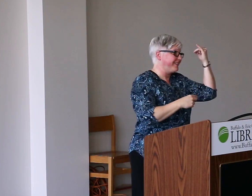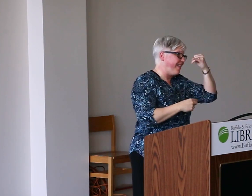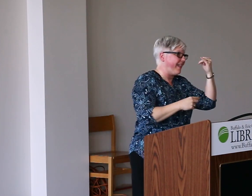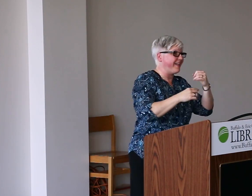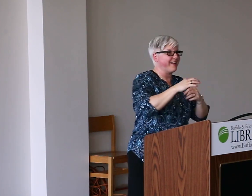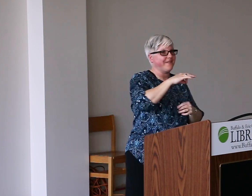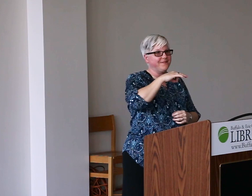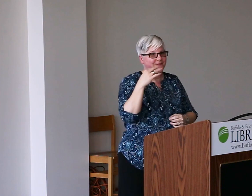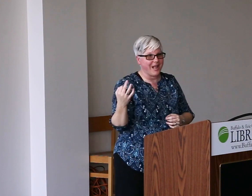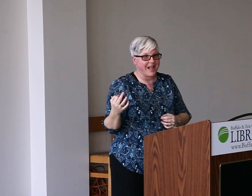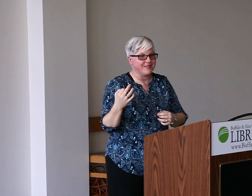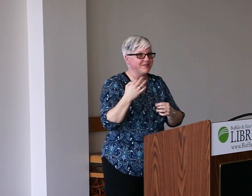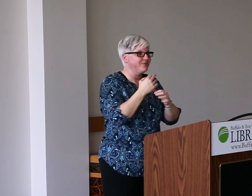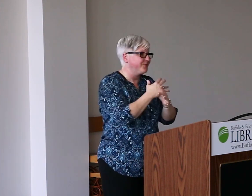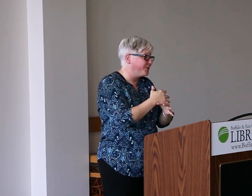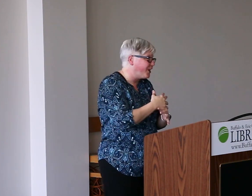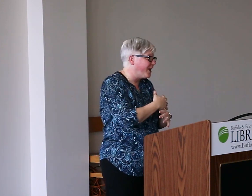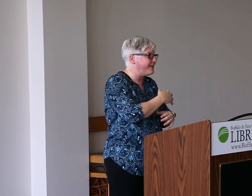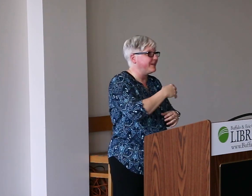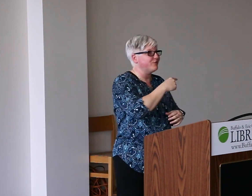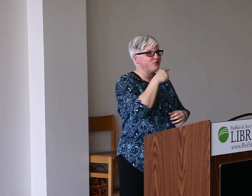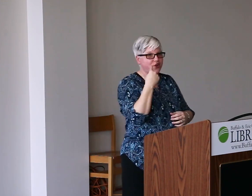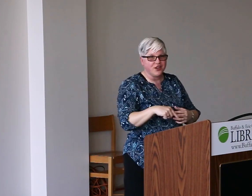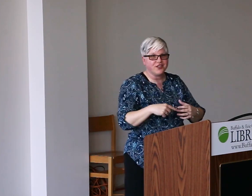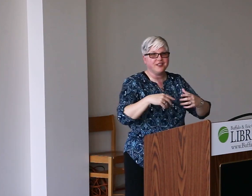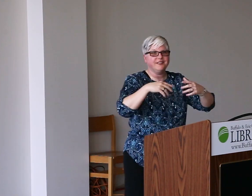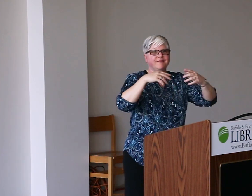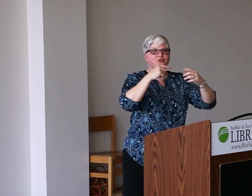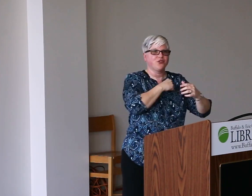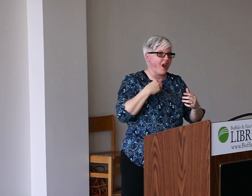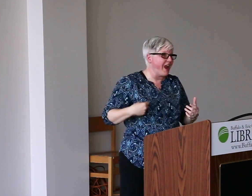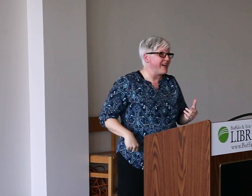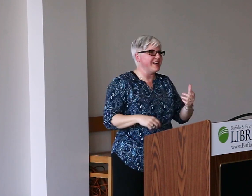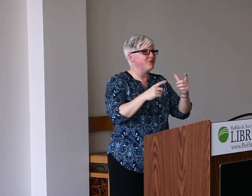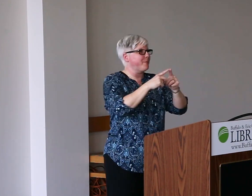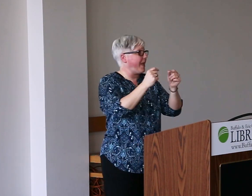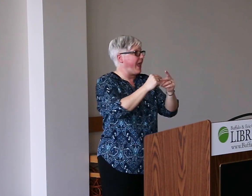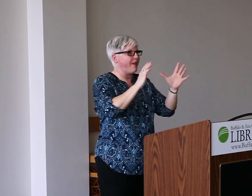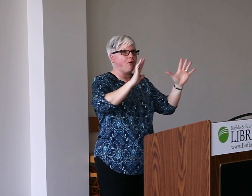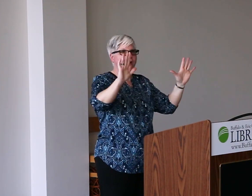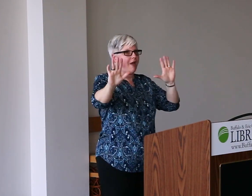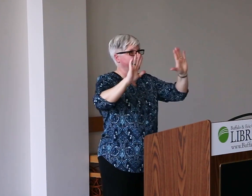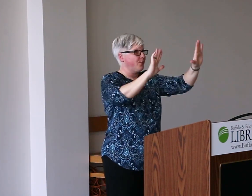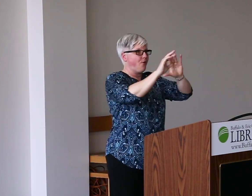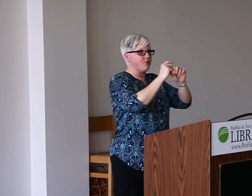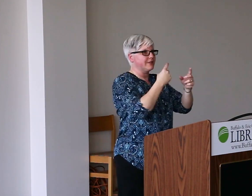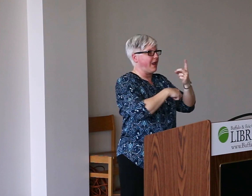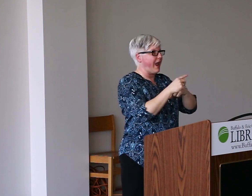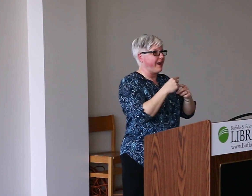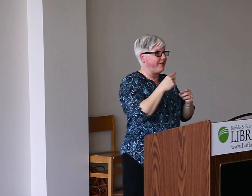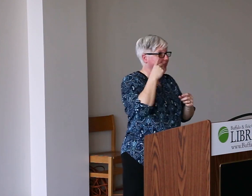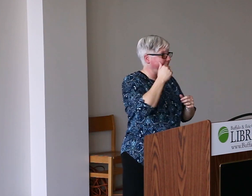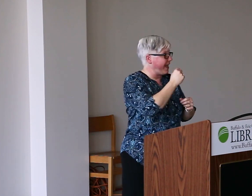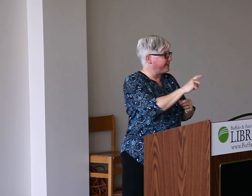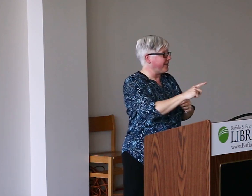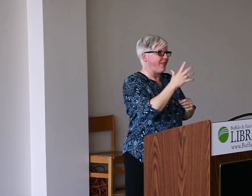sign. Italy, France, Germany, Russia, China, Japan, and all of them have their own